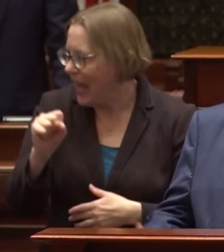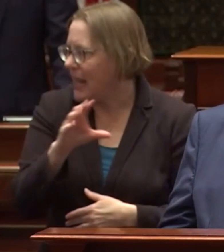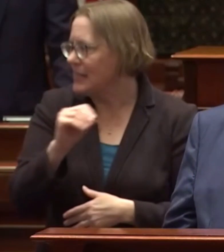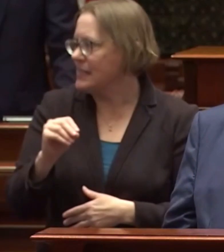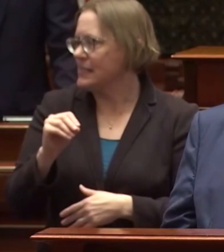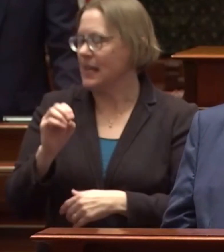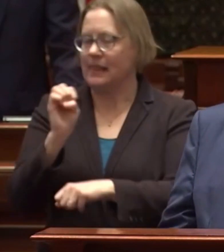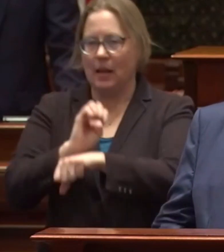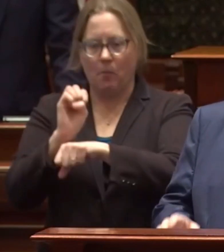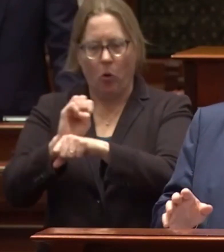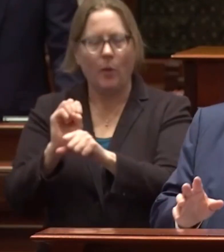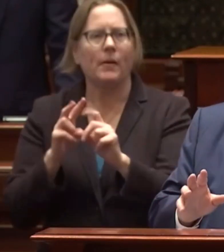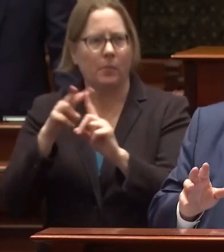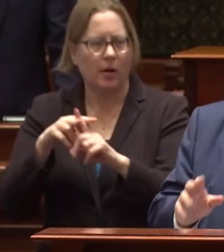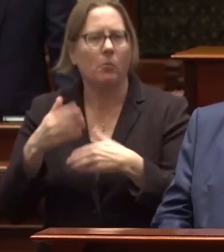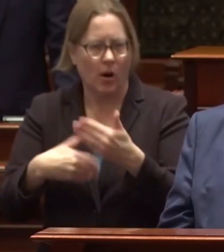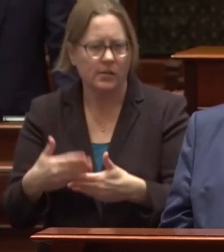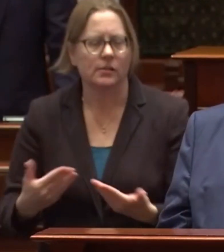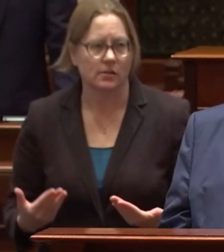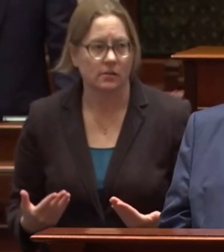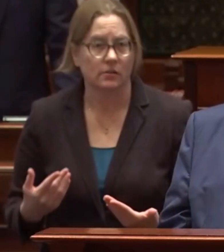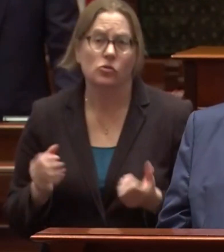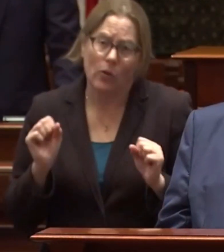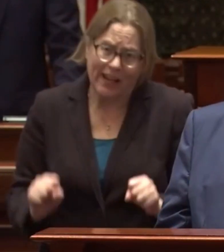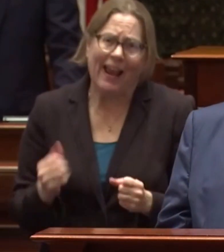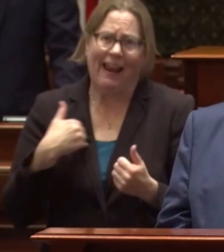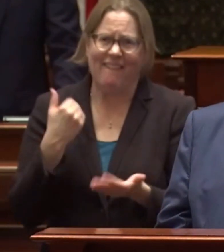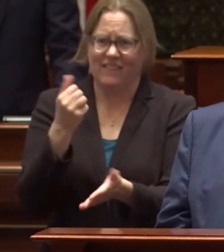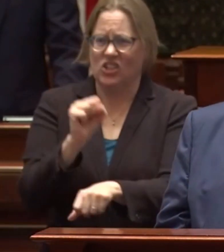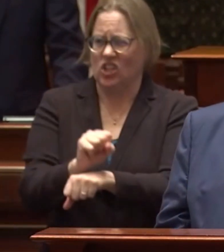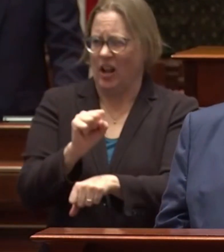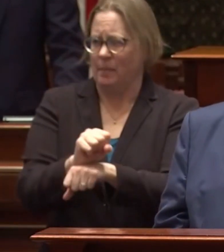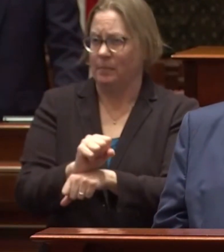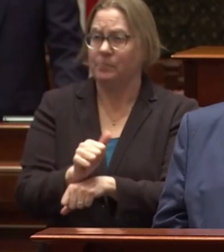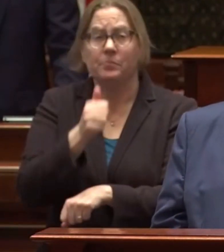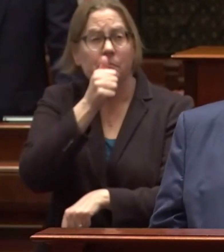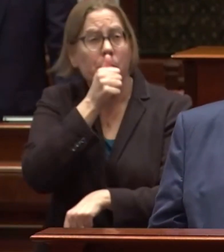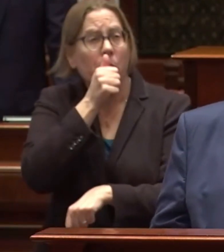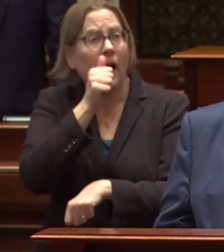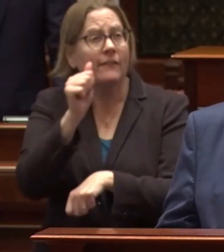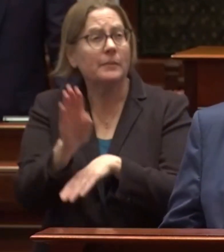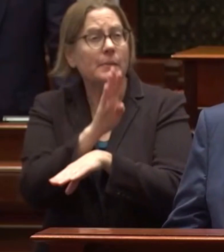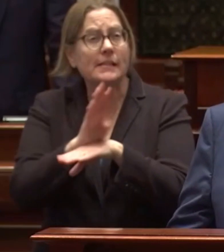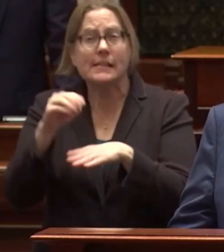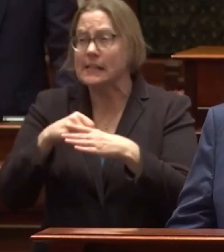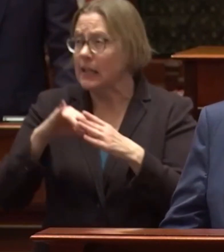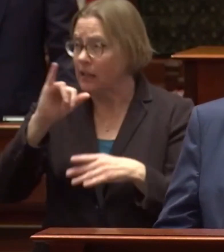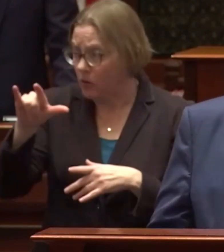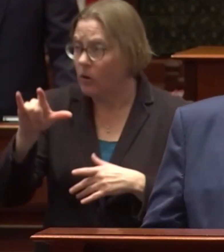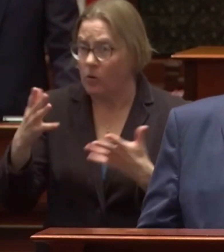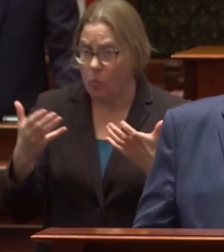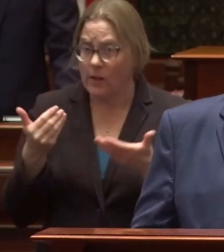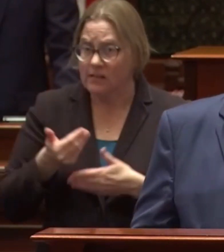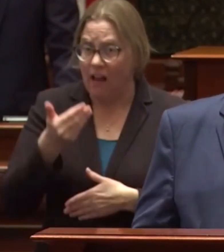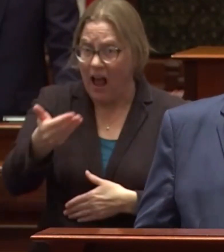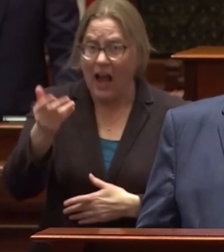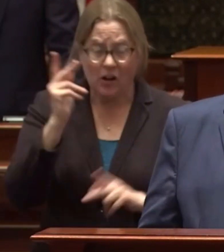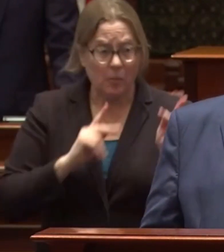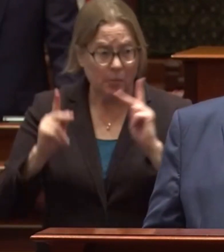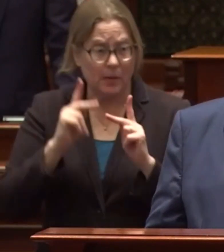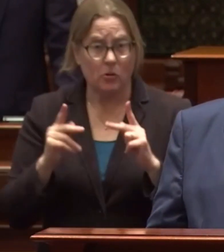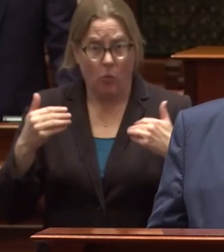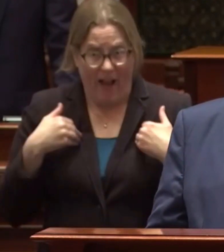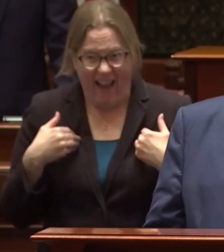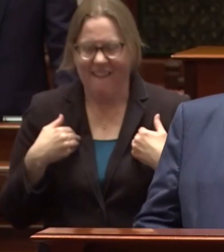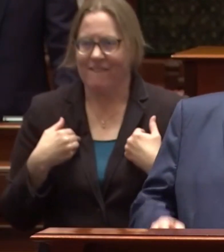can legally work. Private industry in Illinois has expressed a strong desire to hire those who are authorized